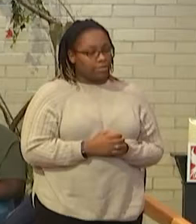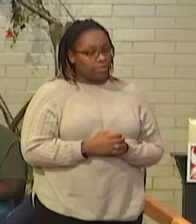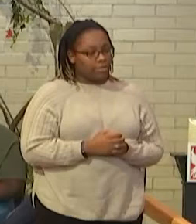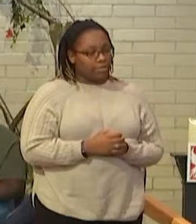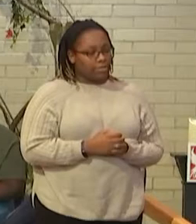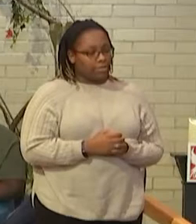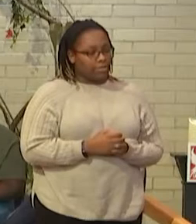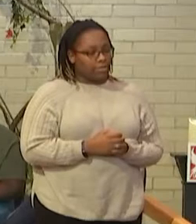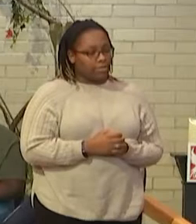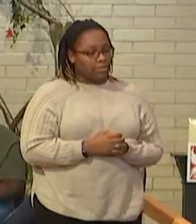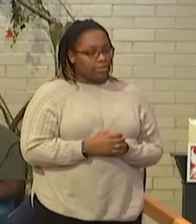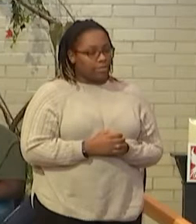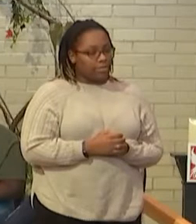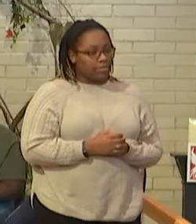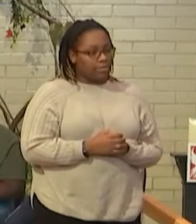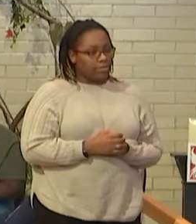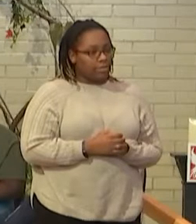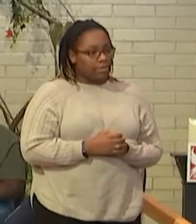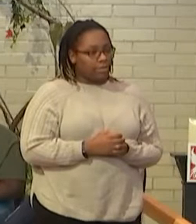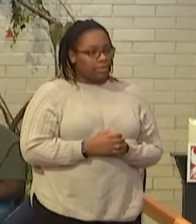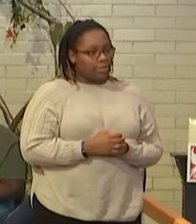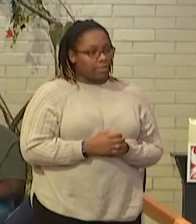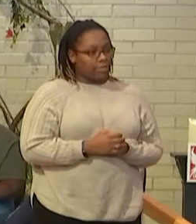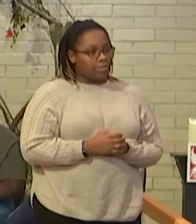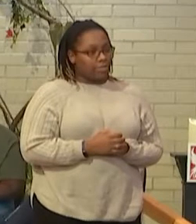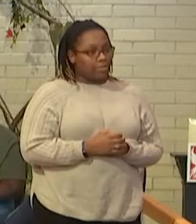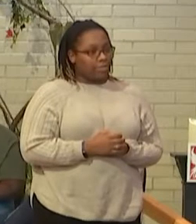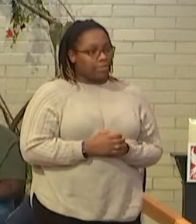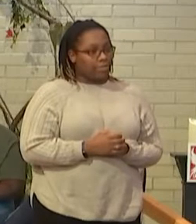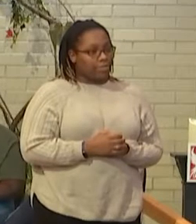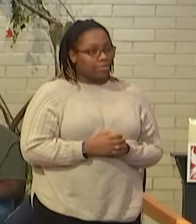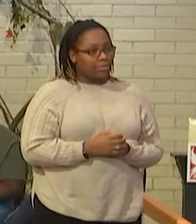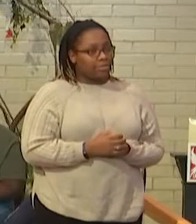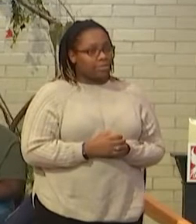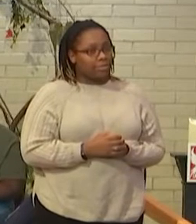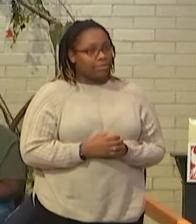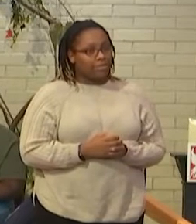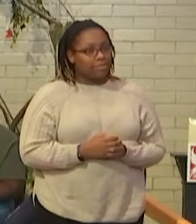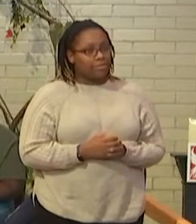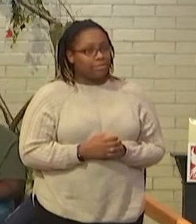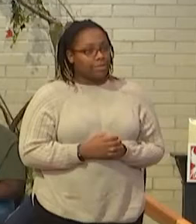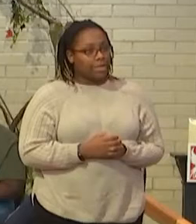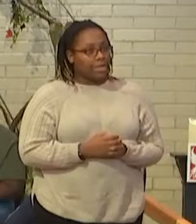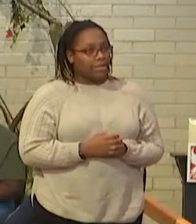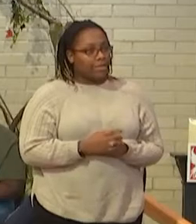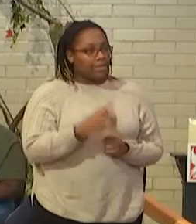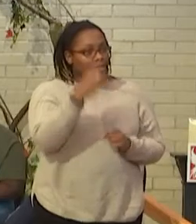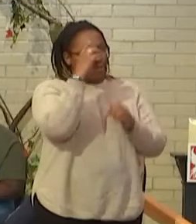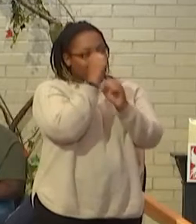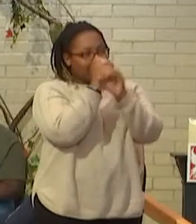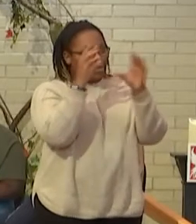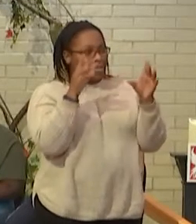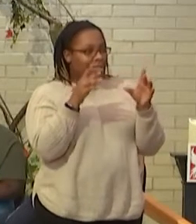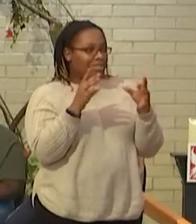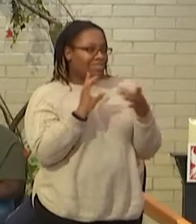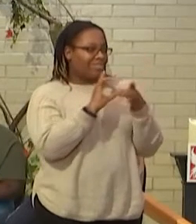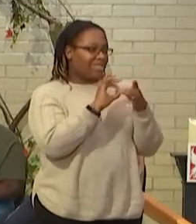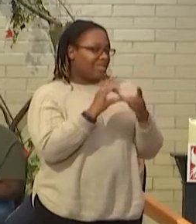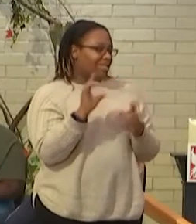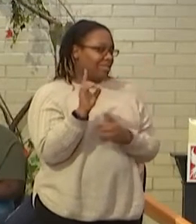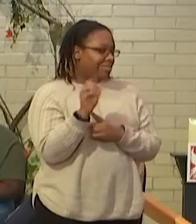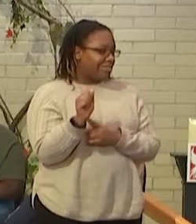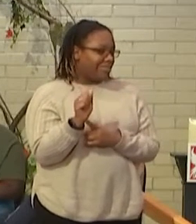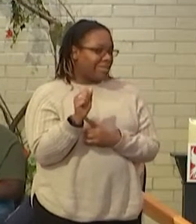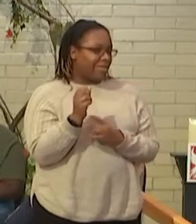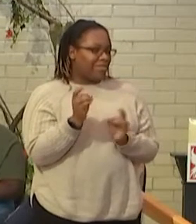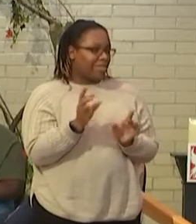it. And it's required as a federal, word to use. But to me, none of us here are